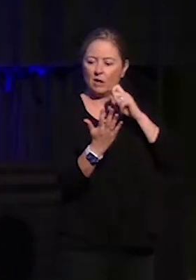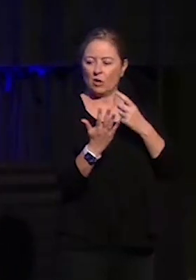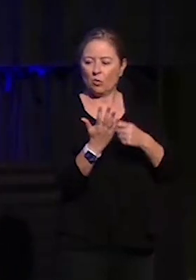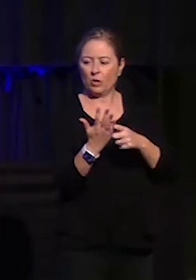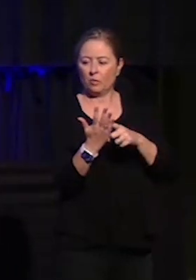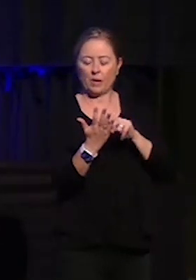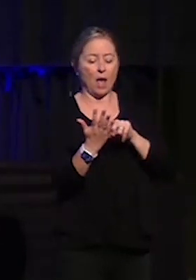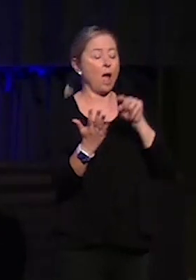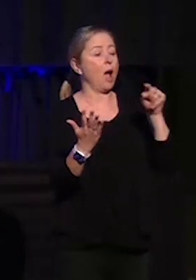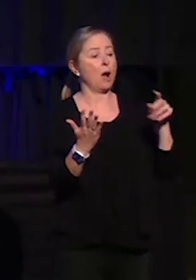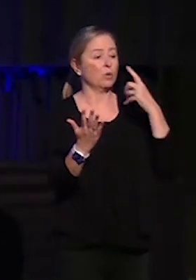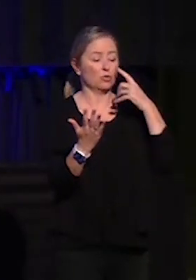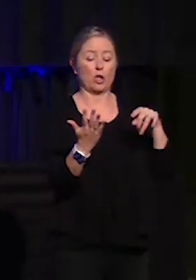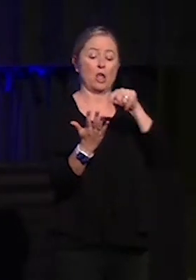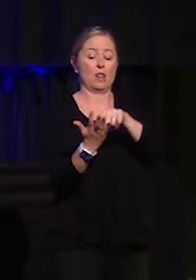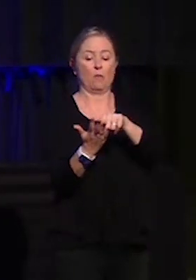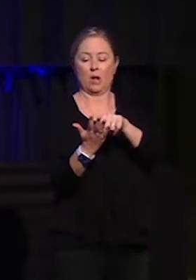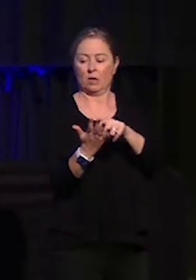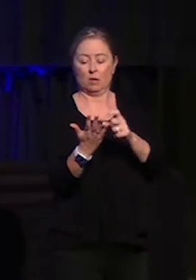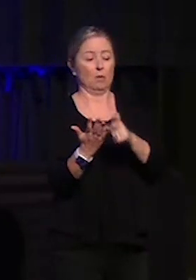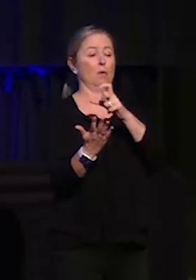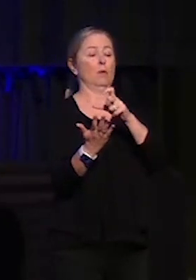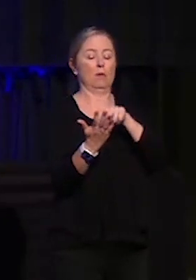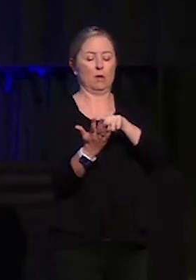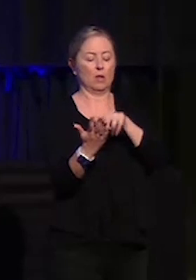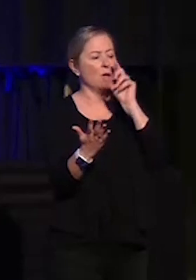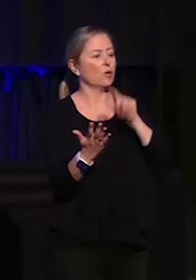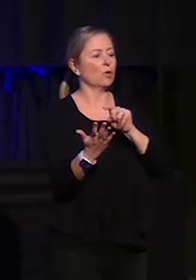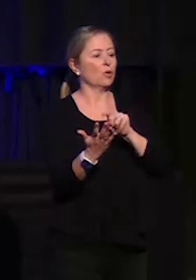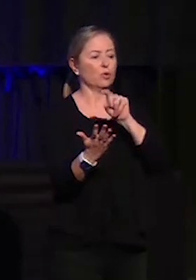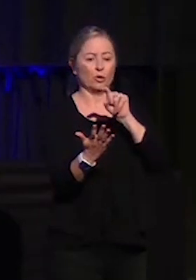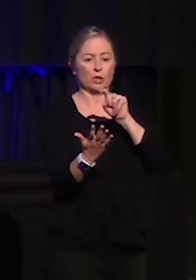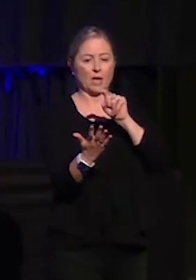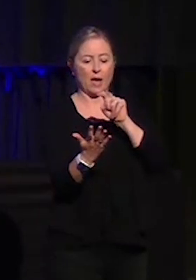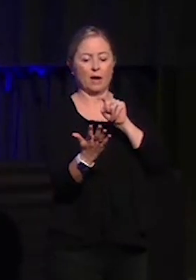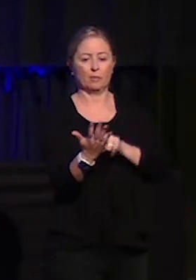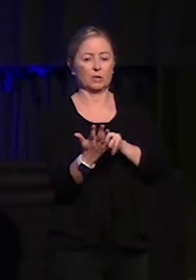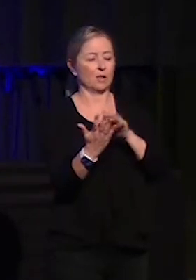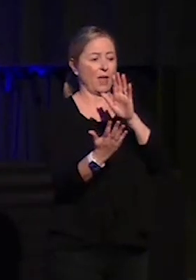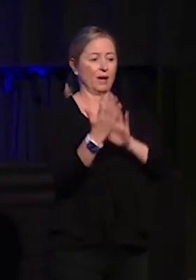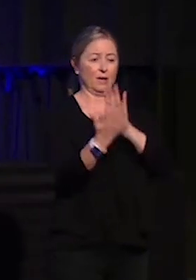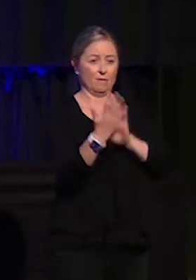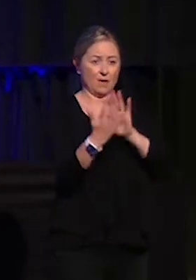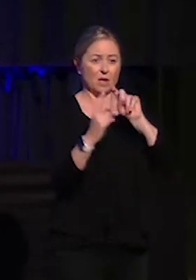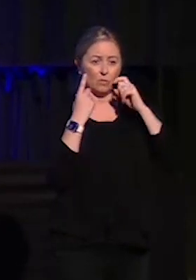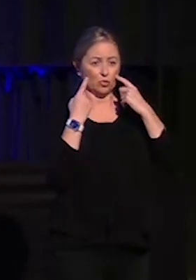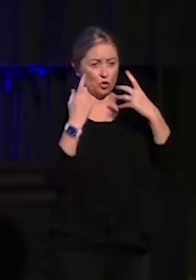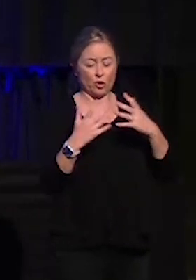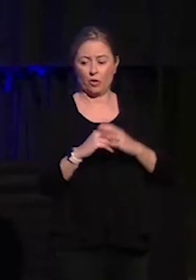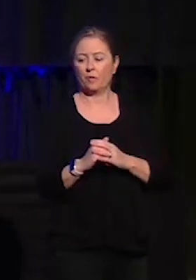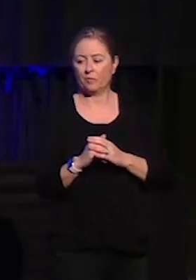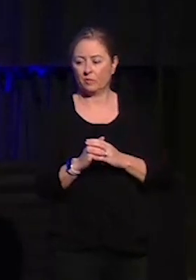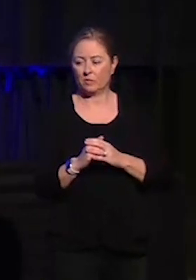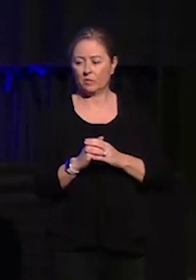enlarges the button that you're supposed to press. That way, you can press without having to look at your control because the interface is telling you. So